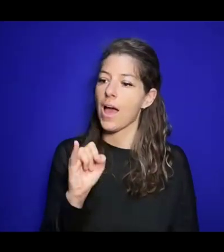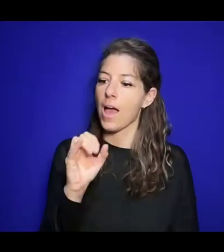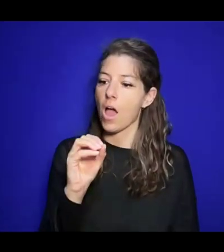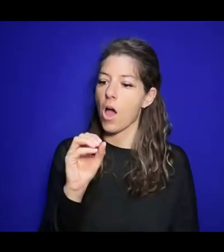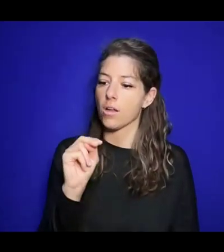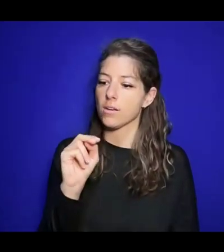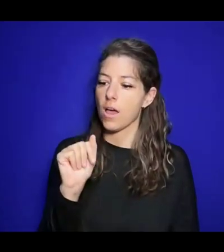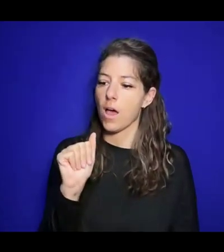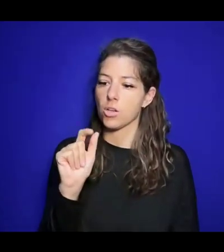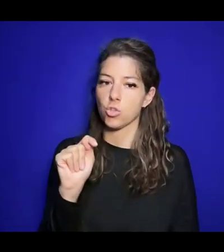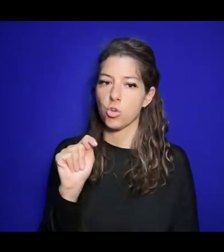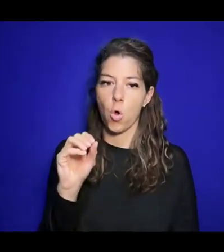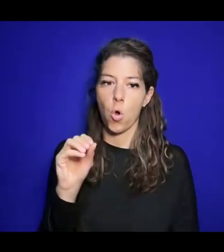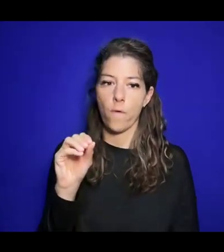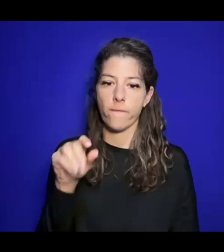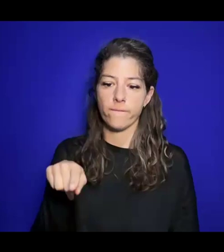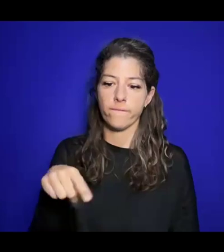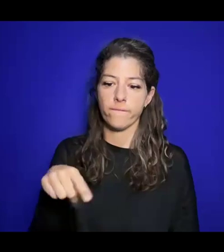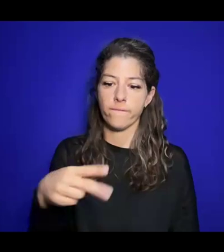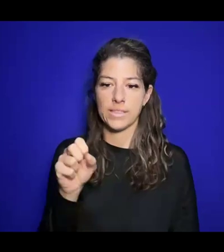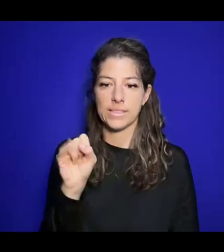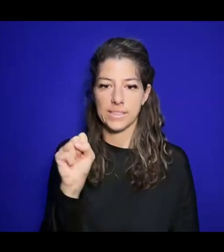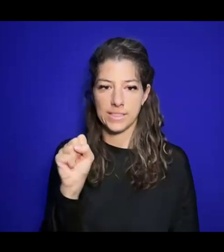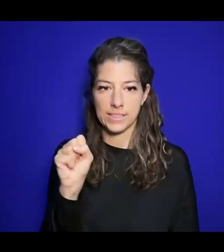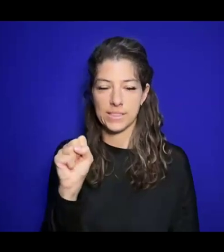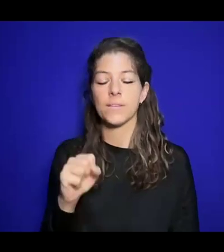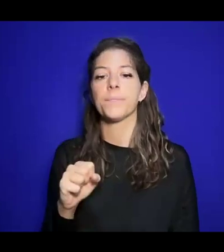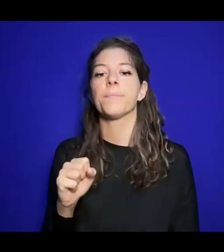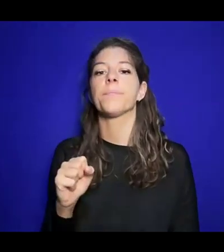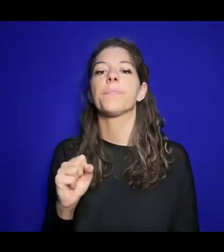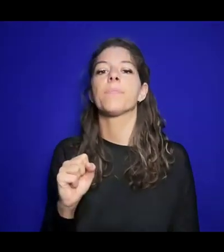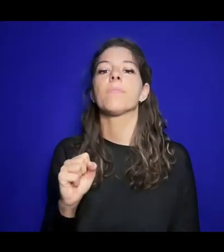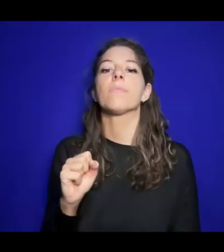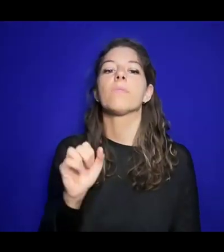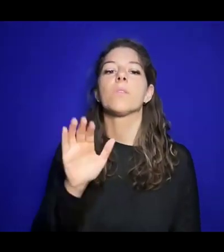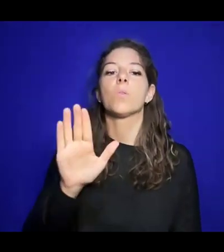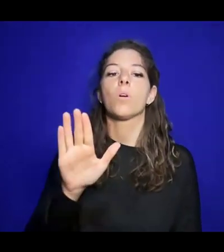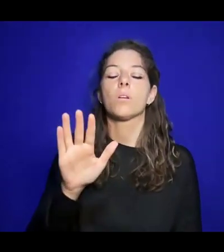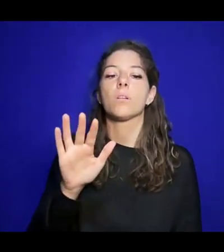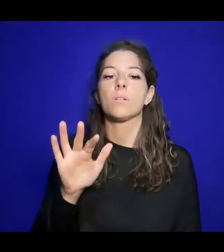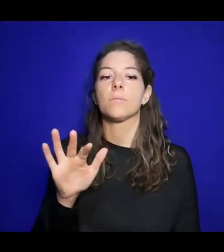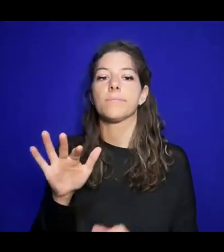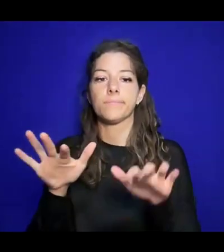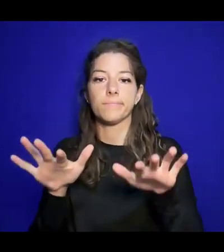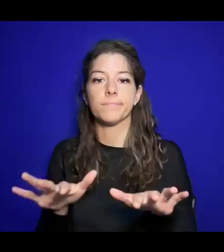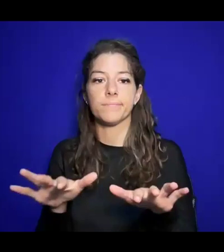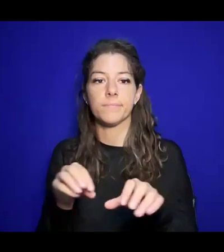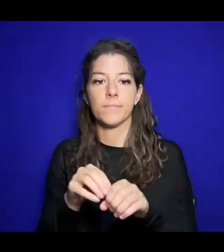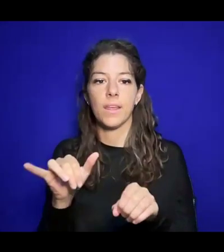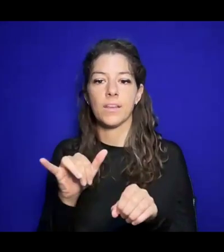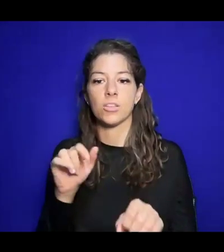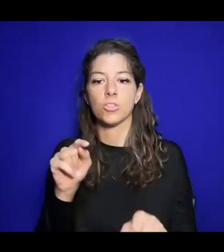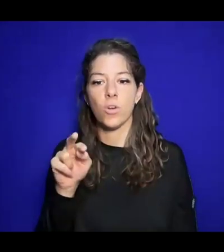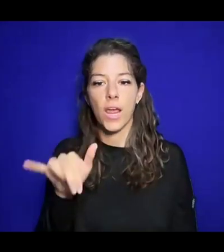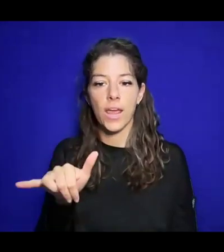ionotophysis. Sorry, I get talking and then I can't talk. And you put your body part in like a tray,